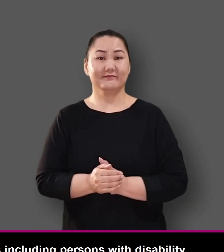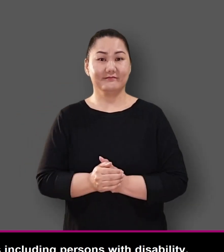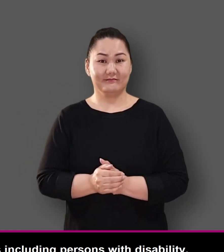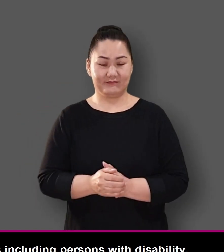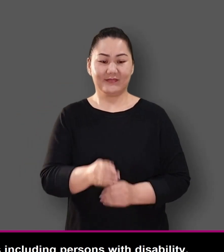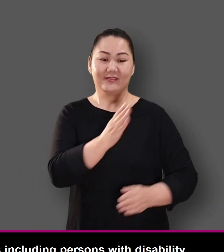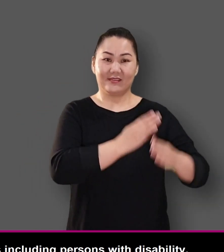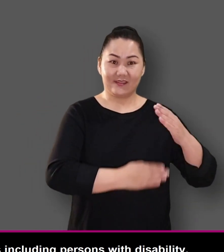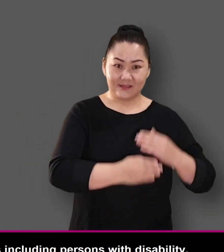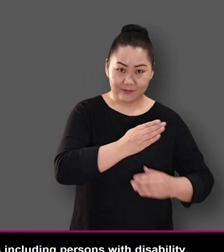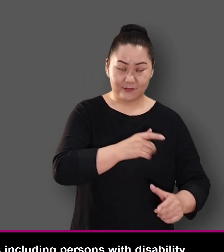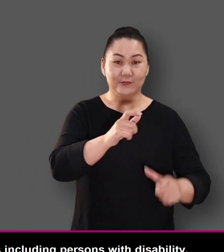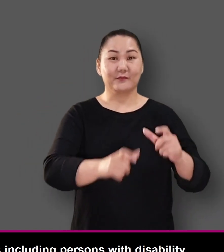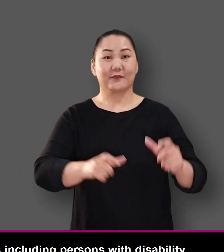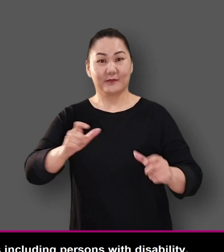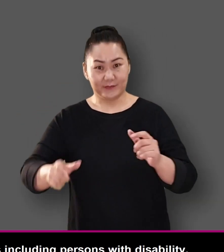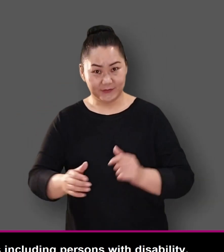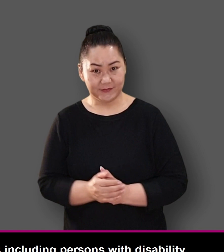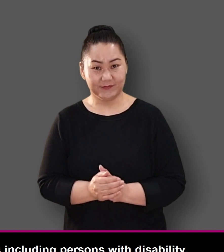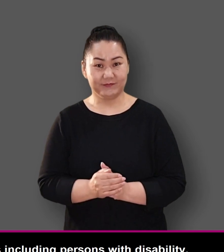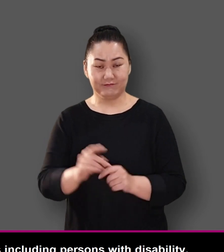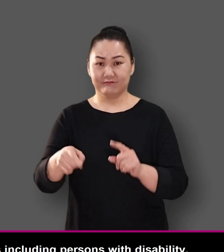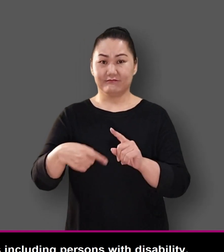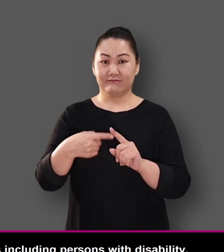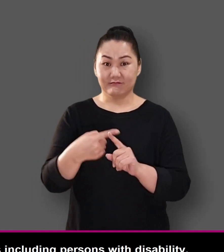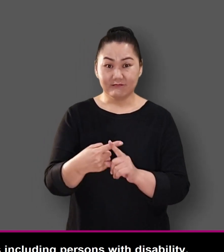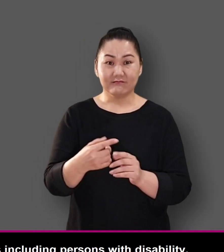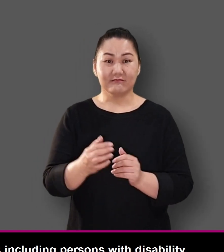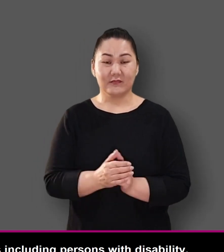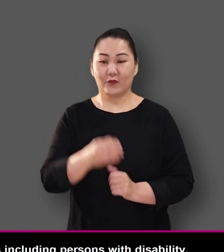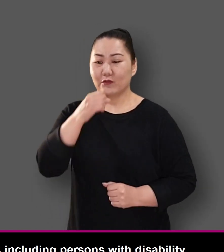had additional vulnerabilities, including persons with disability,